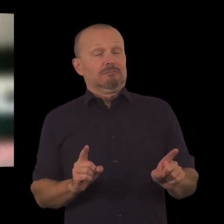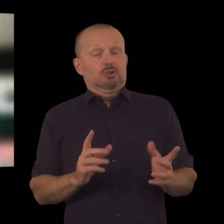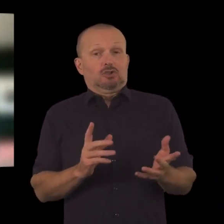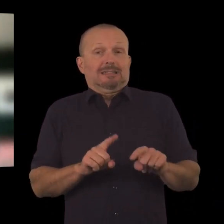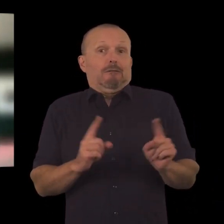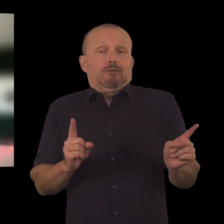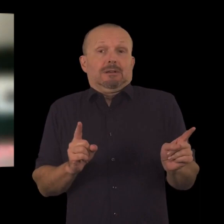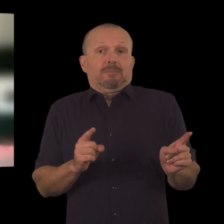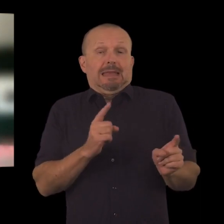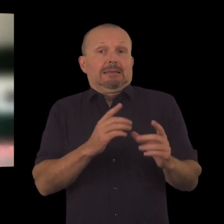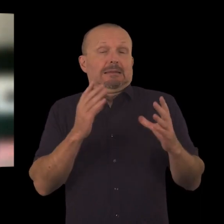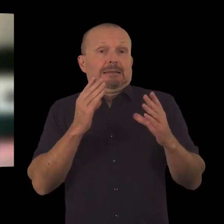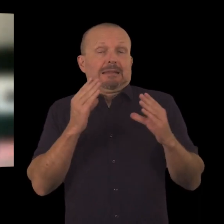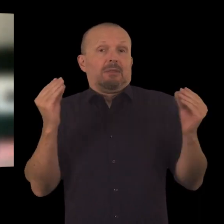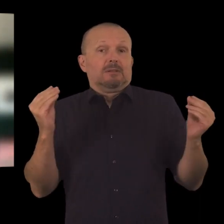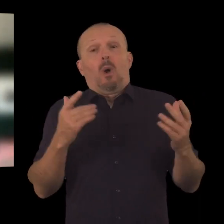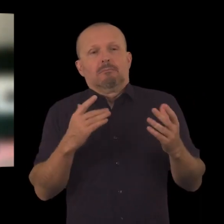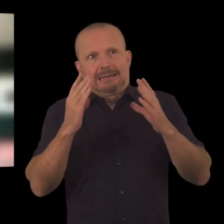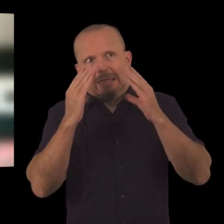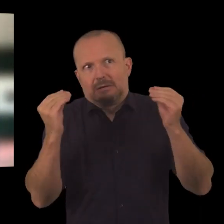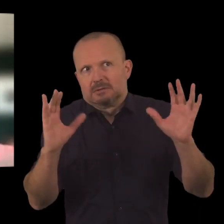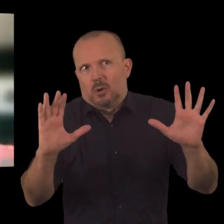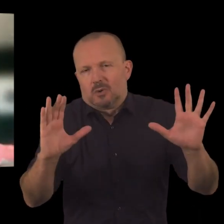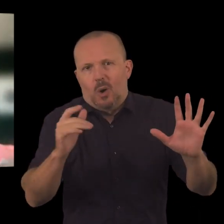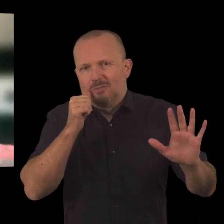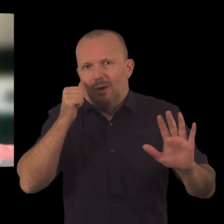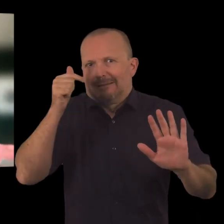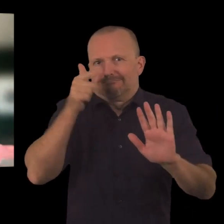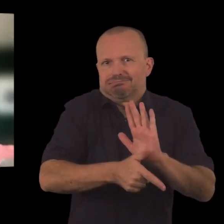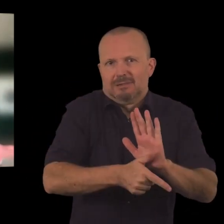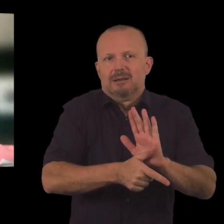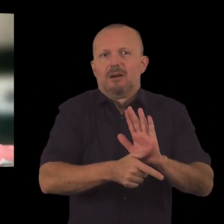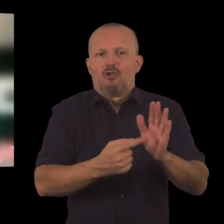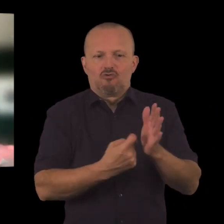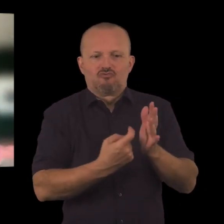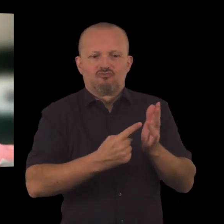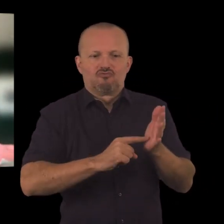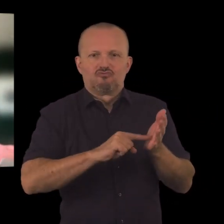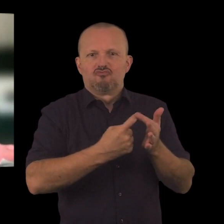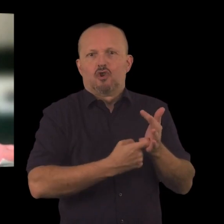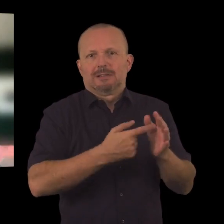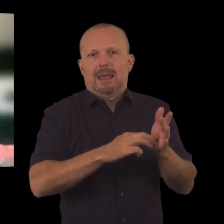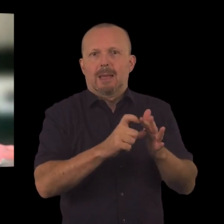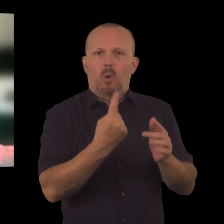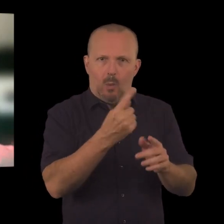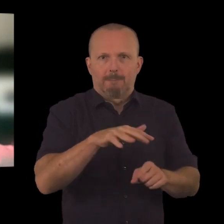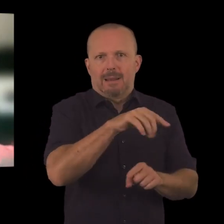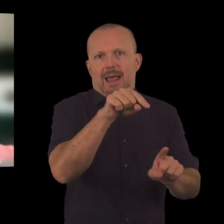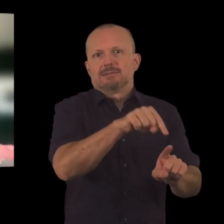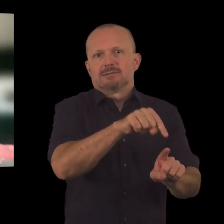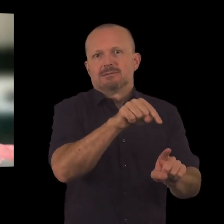it looks different in the Netherlands, and in Rotterdam. I've been there once, so it's my very